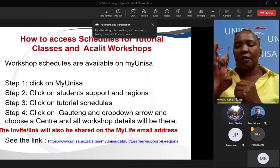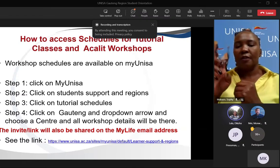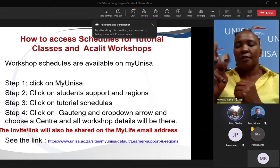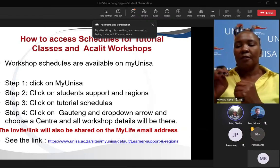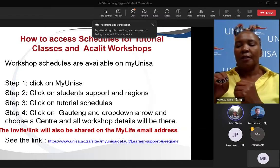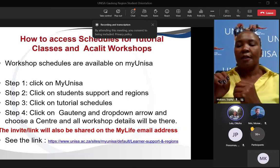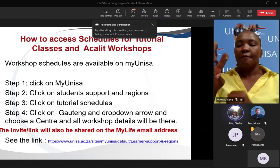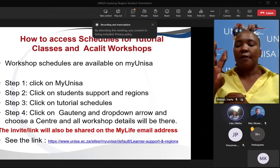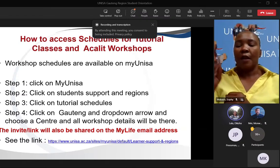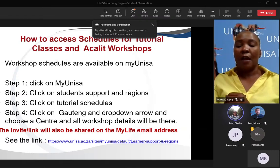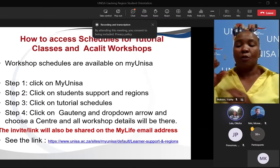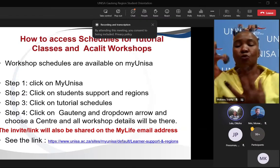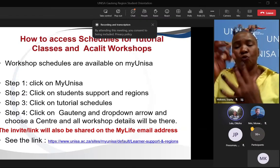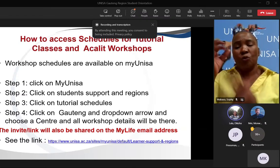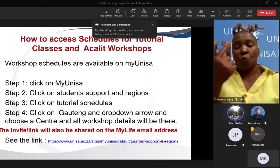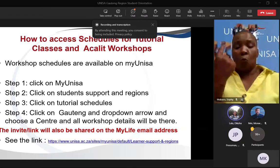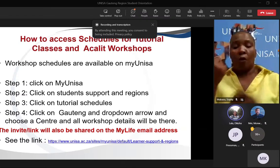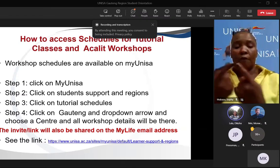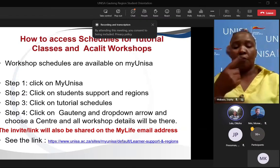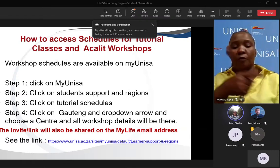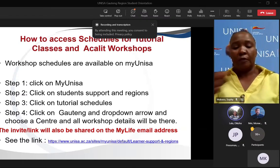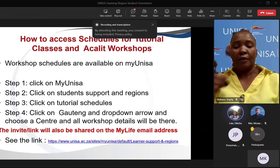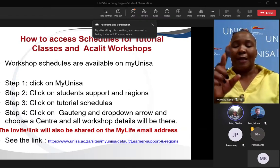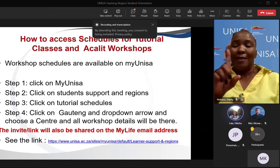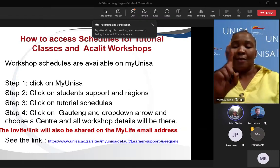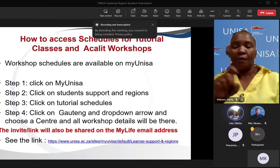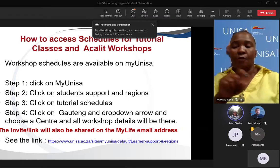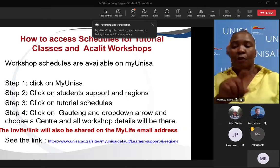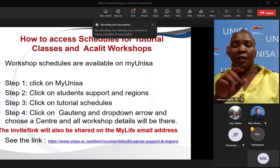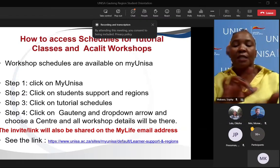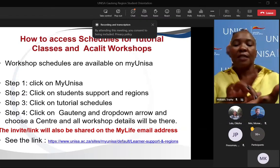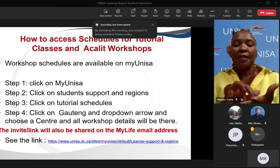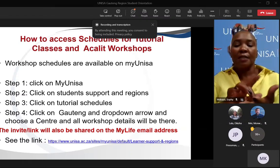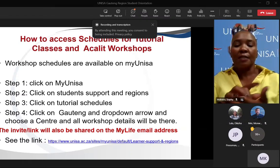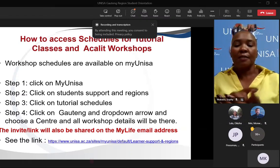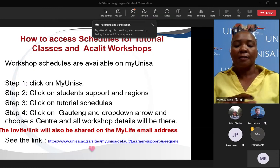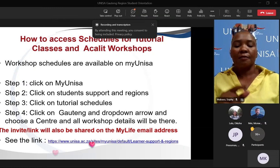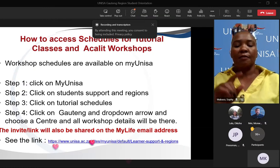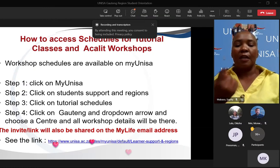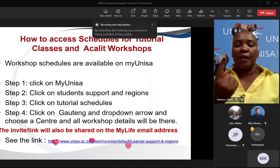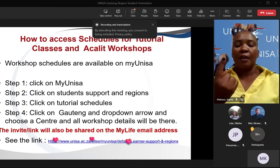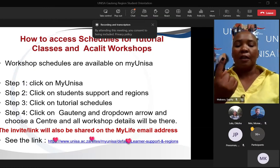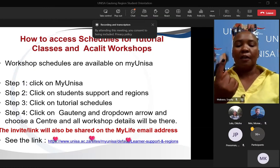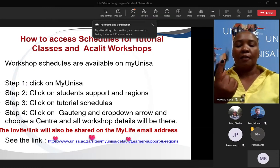centers you click the on the center and all the work